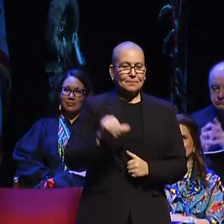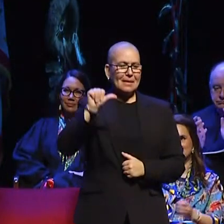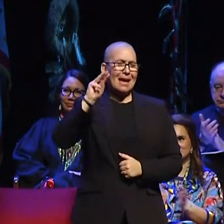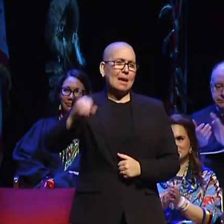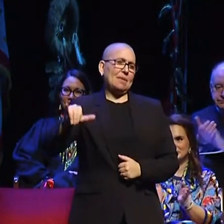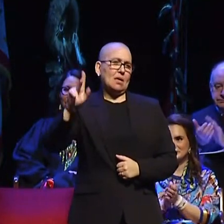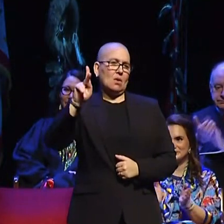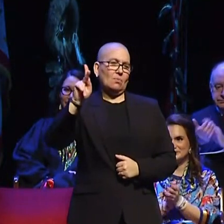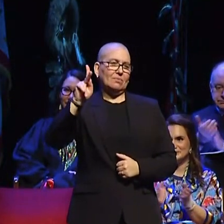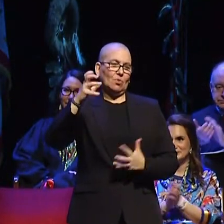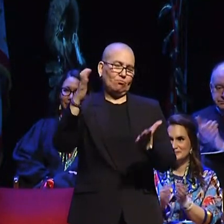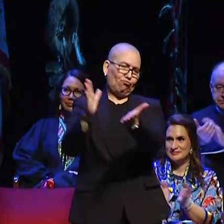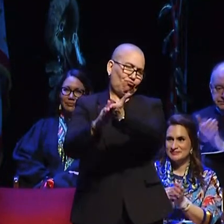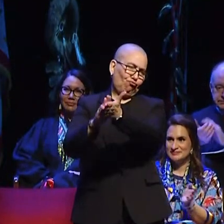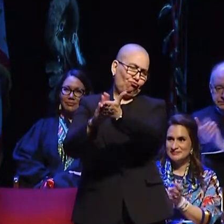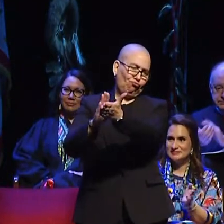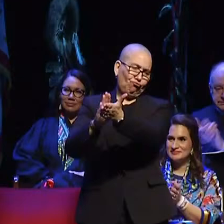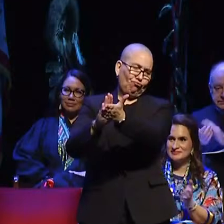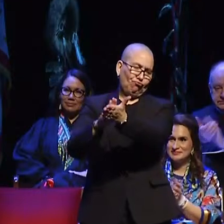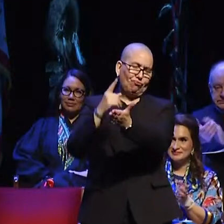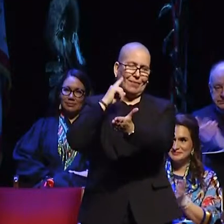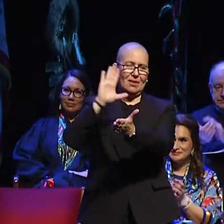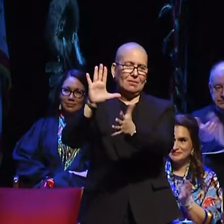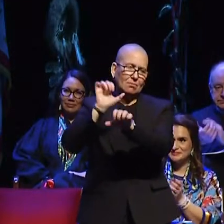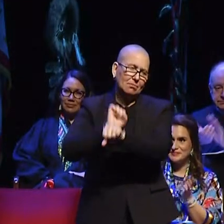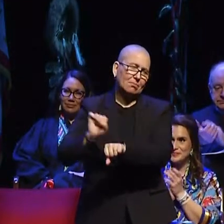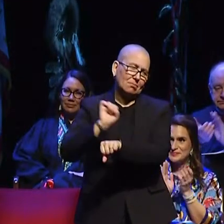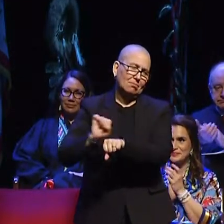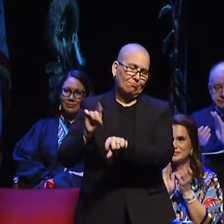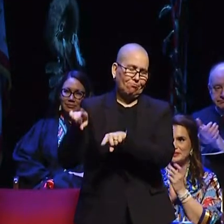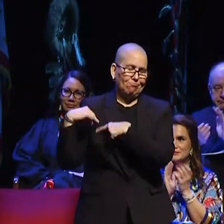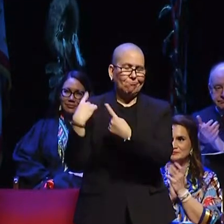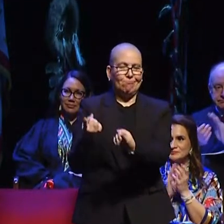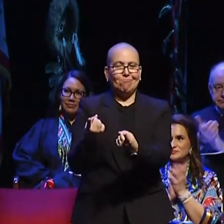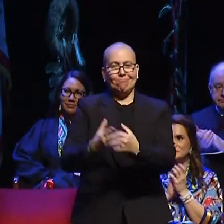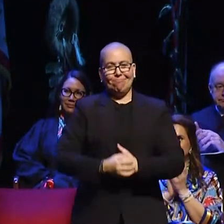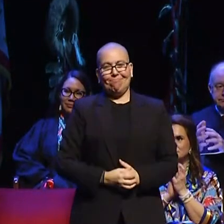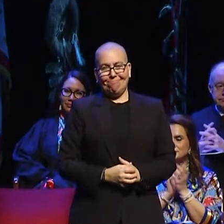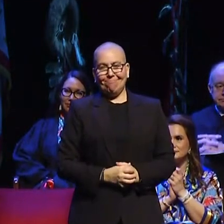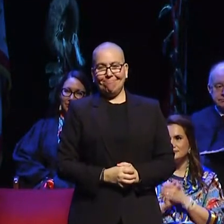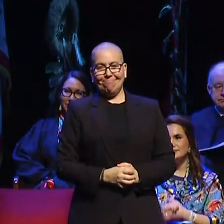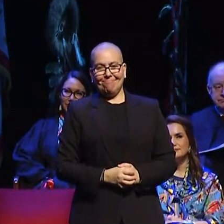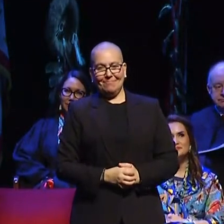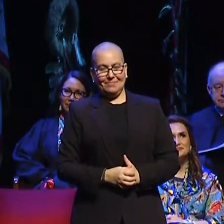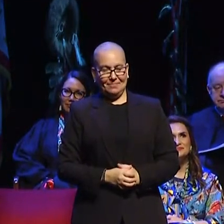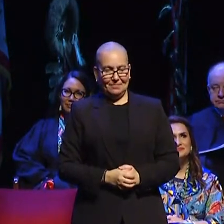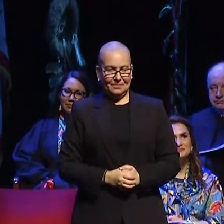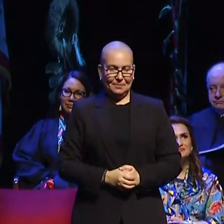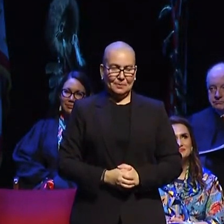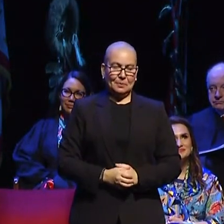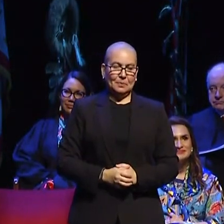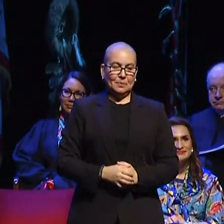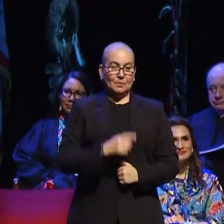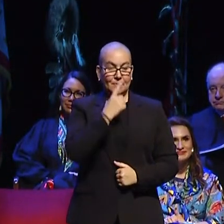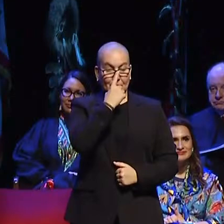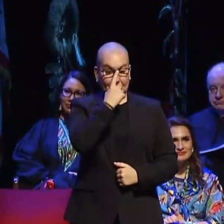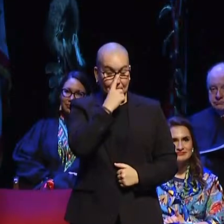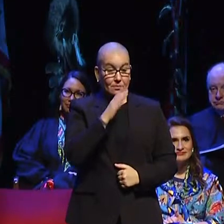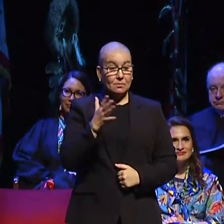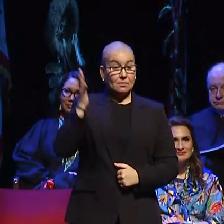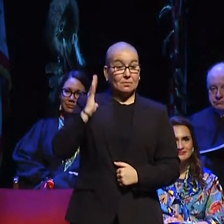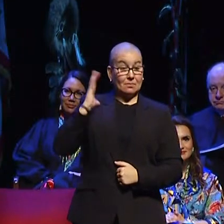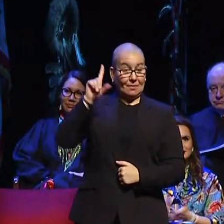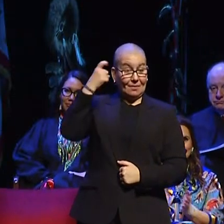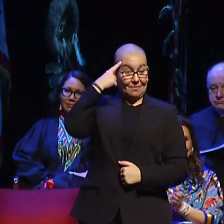administration. Somewhere out here, former Governor Jesse Venturi is